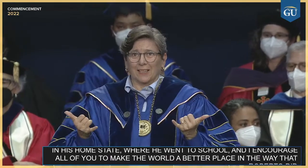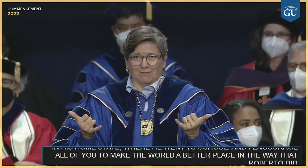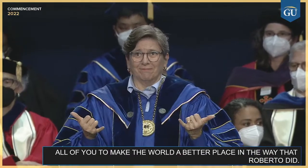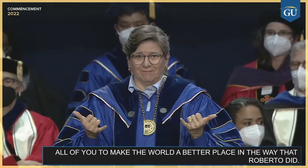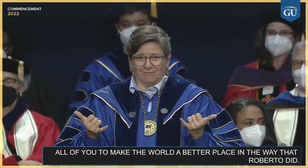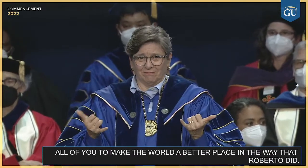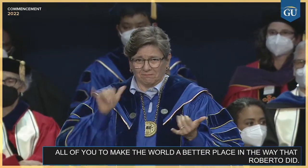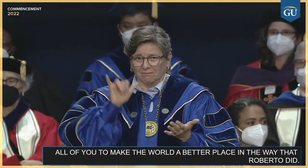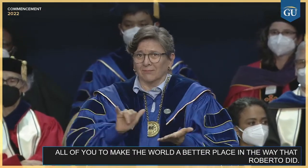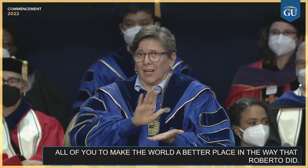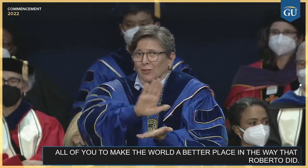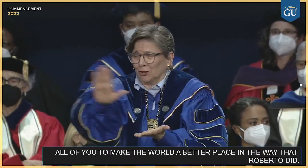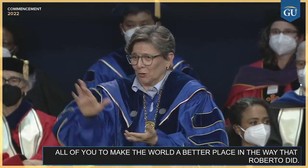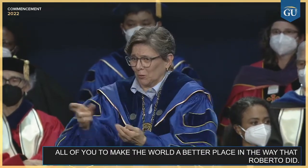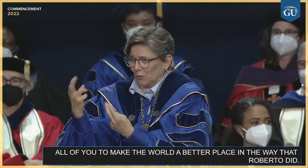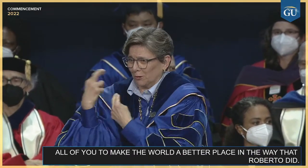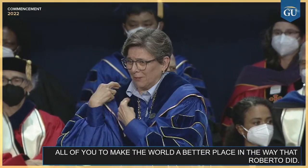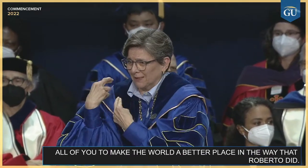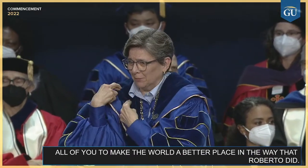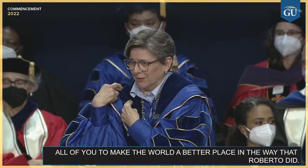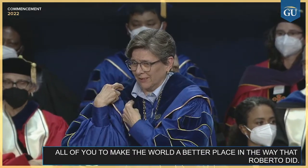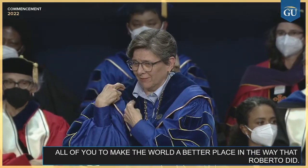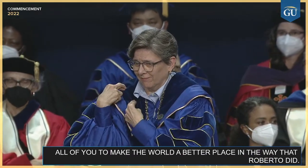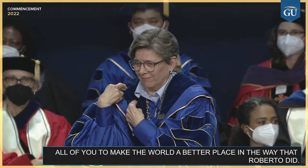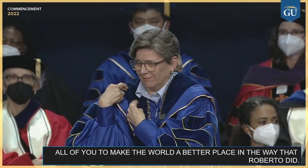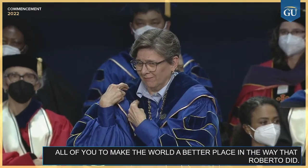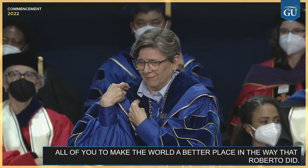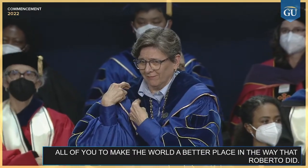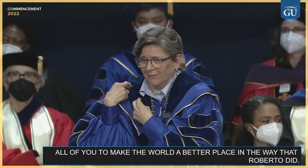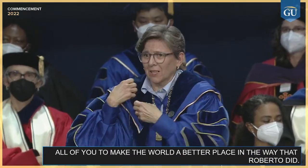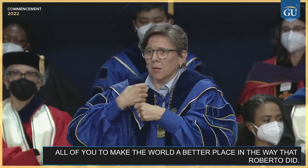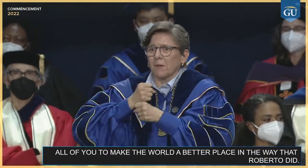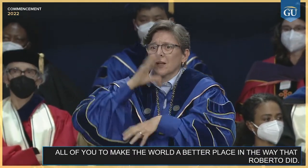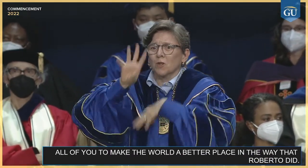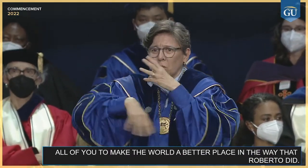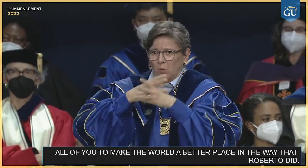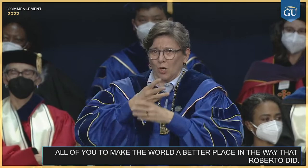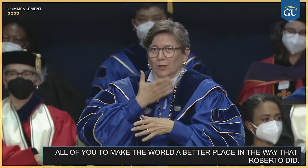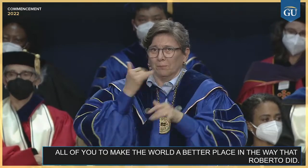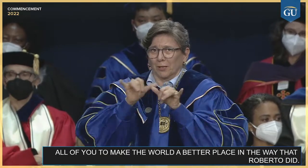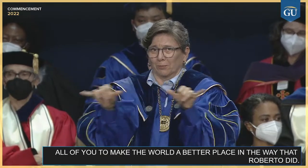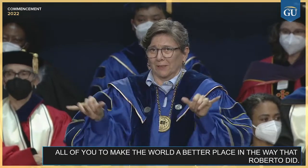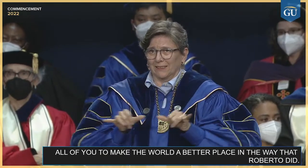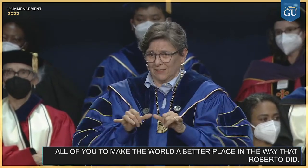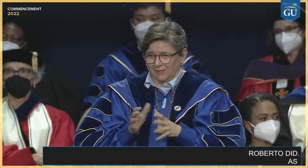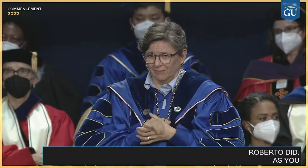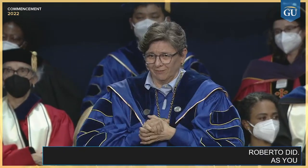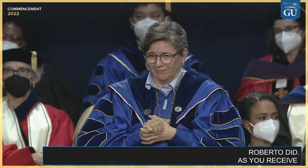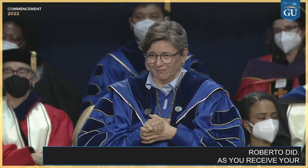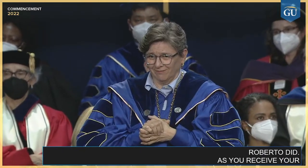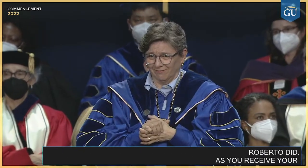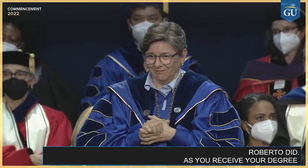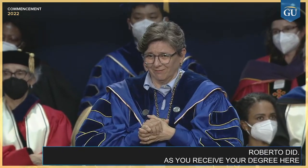As you receive your degree here today, that is what you will take with you. That is your responsibility to make this world a better place.